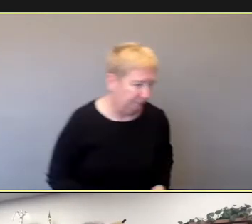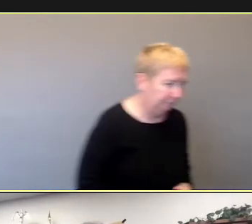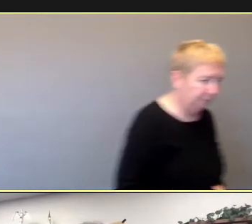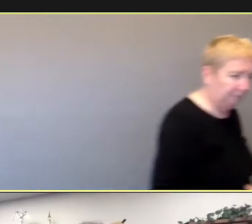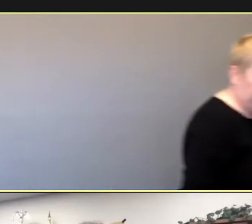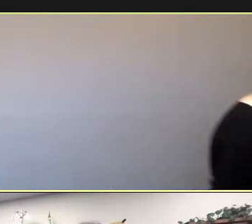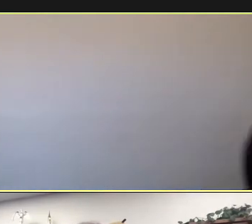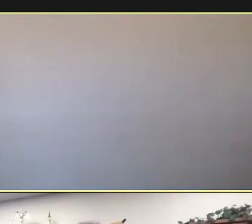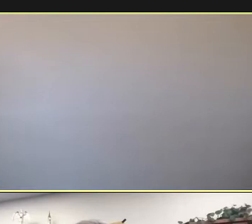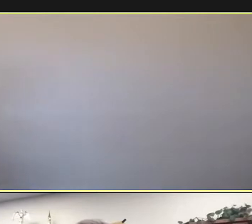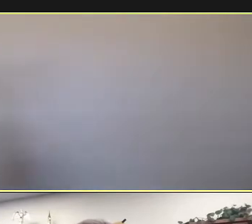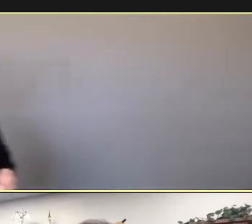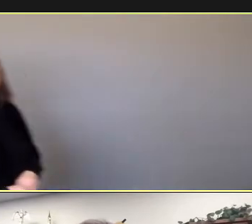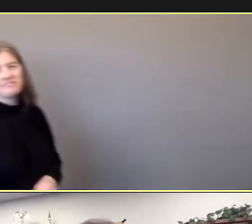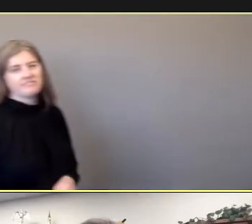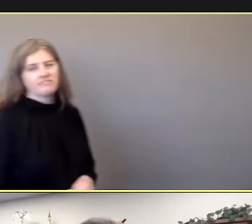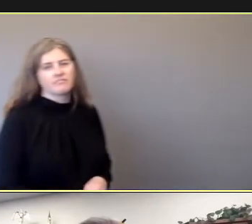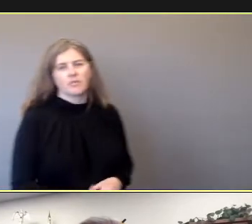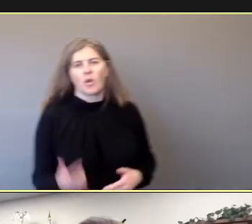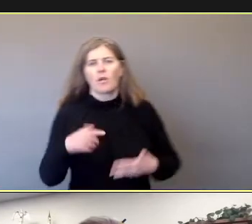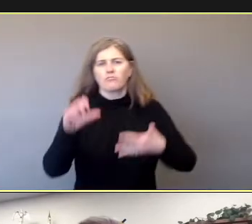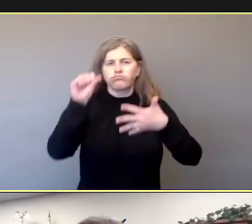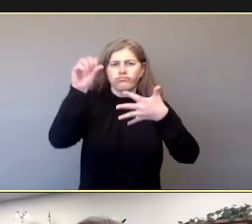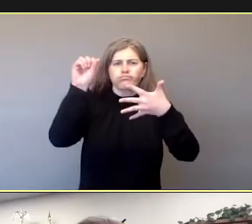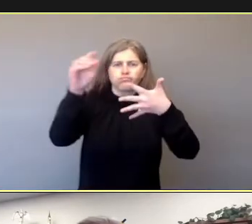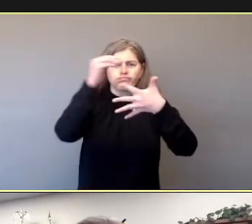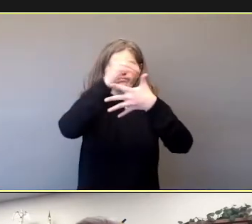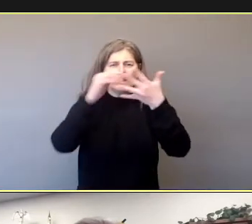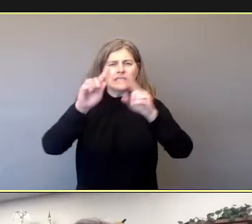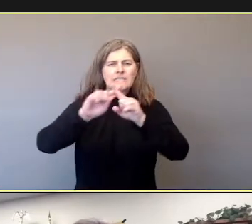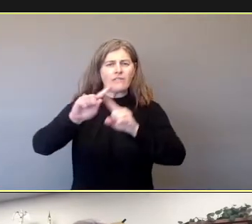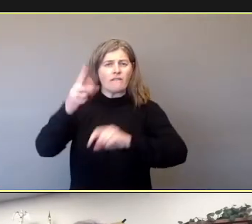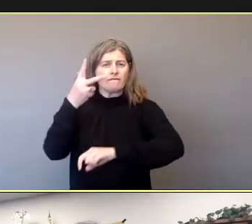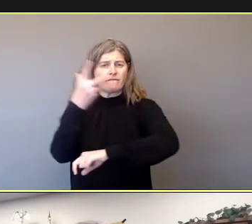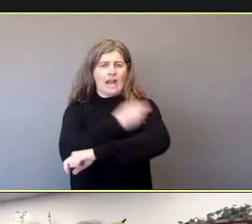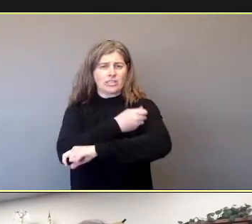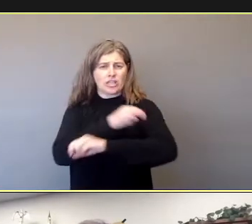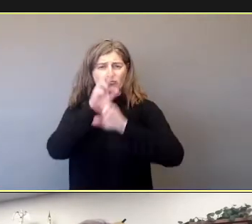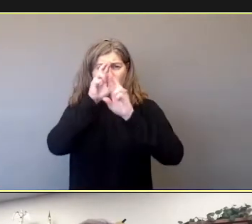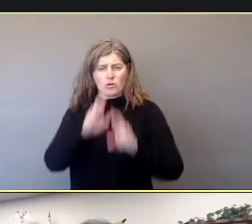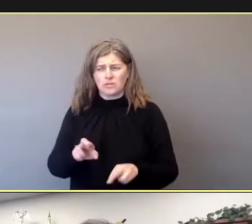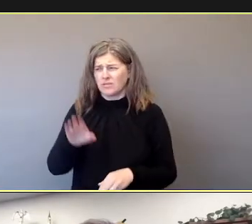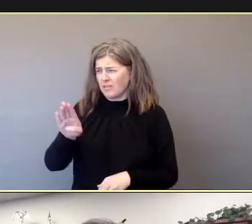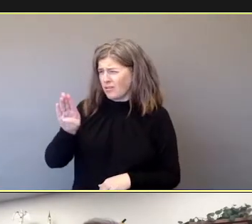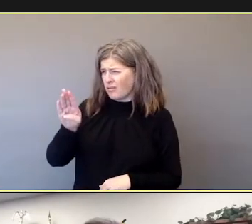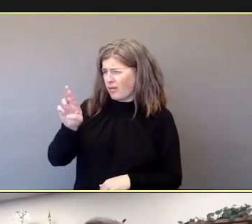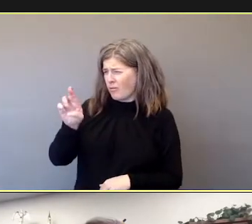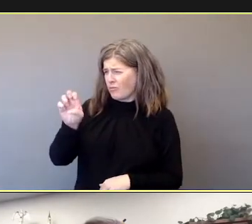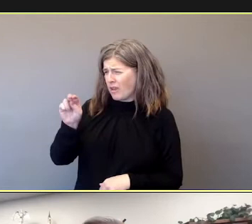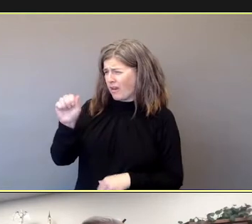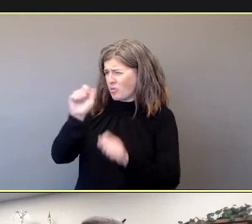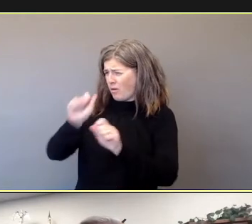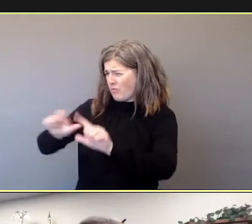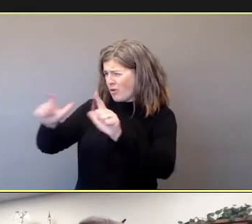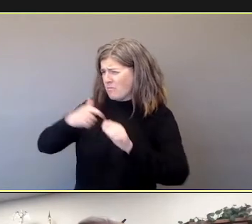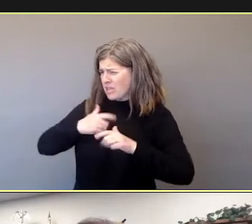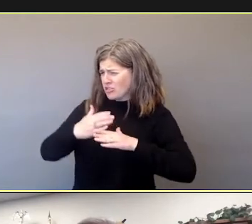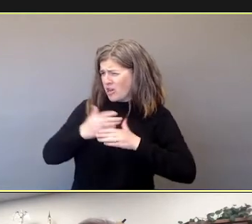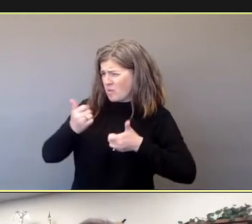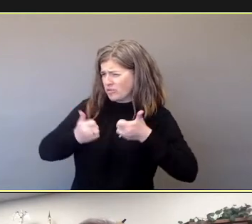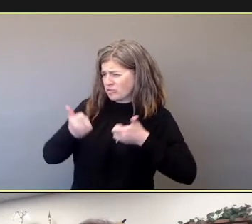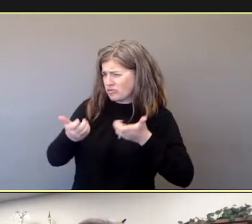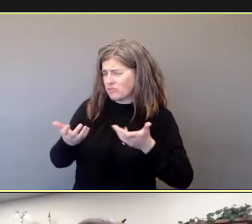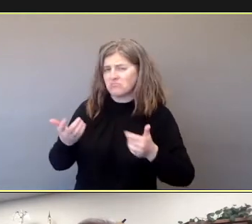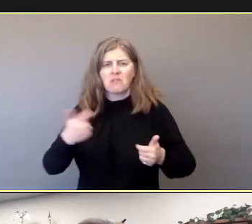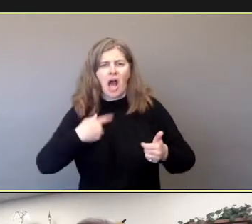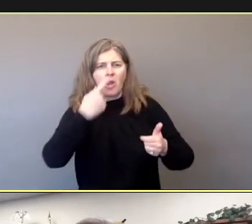taking you through one by one various vaccination reports. Brianna, are you going to bring that up or do you want me to share my screen? I can do it either way. I